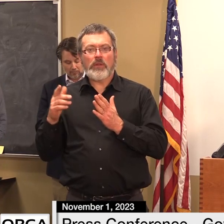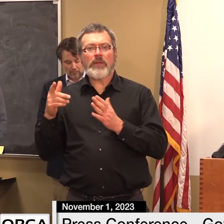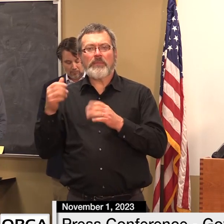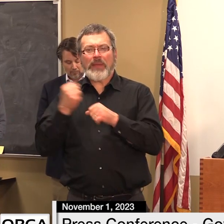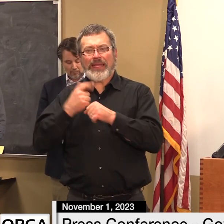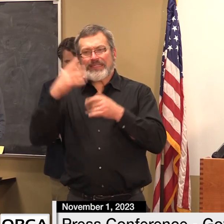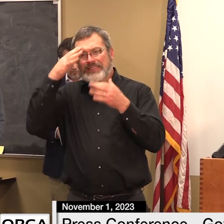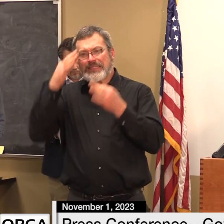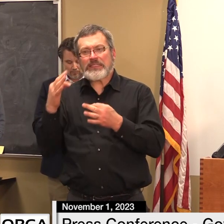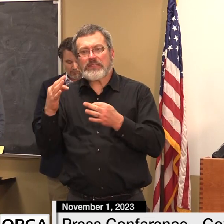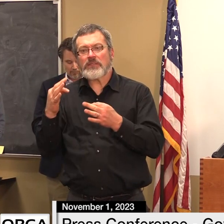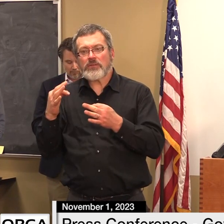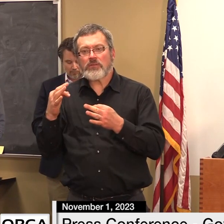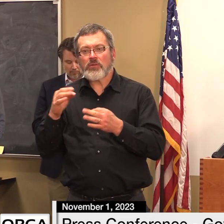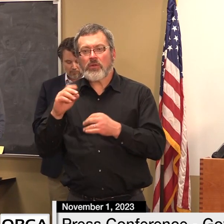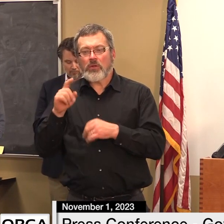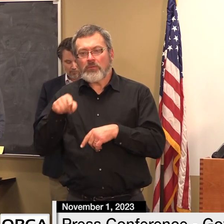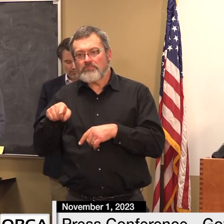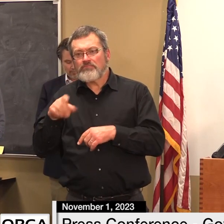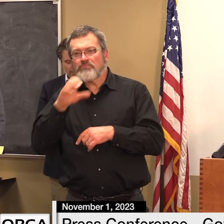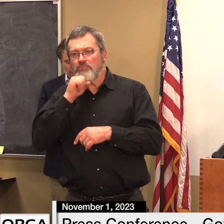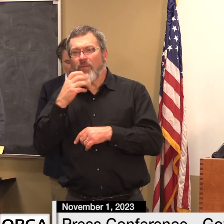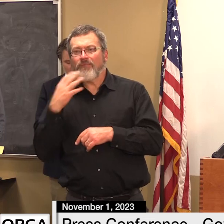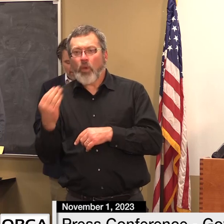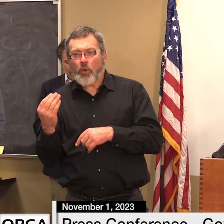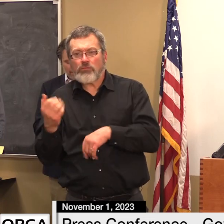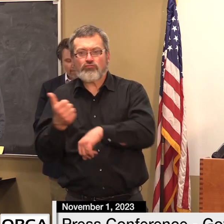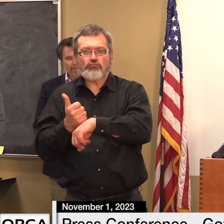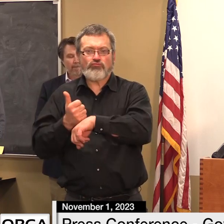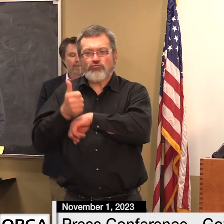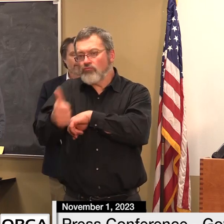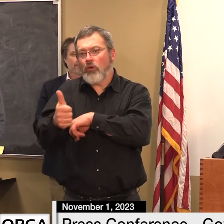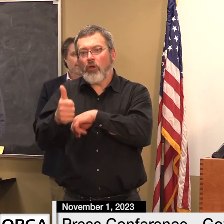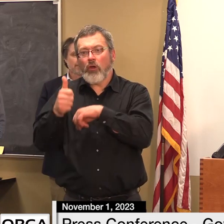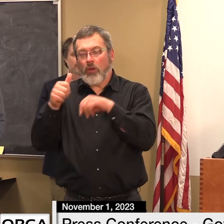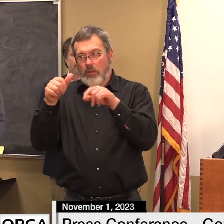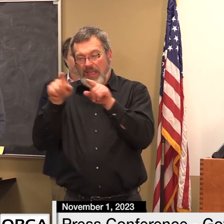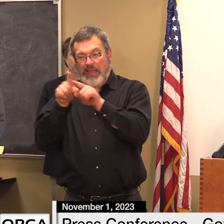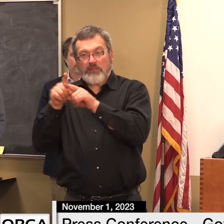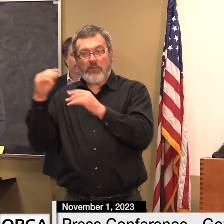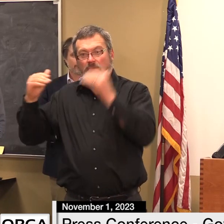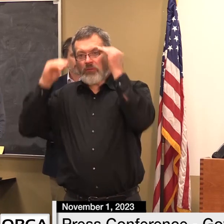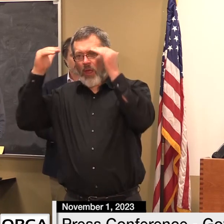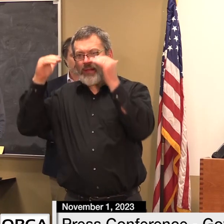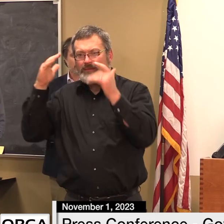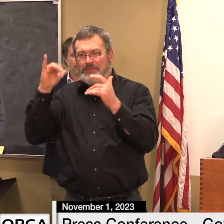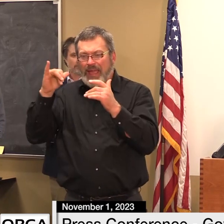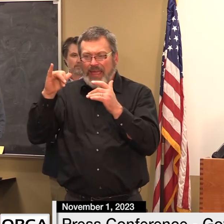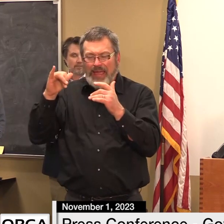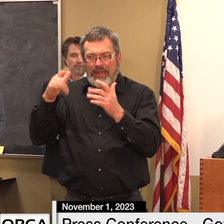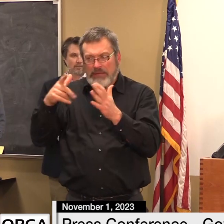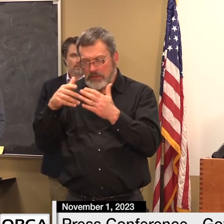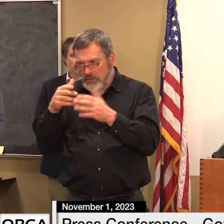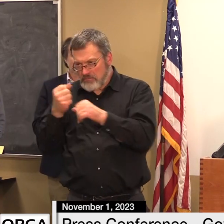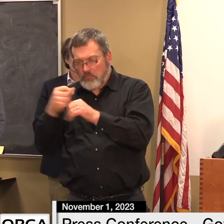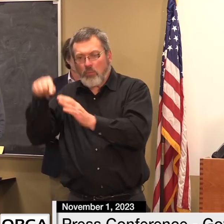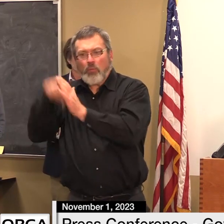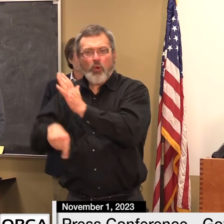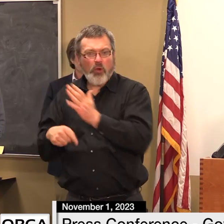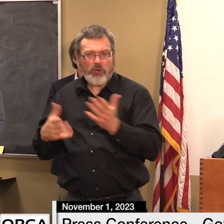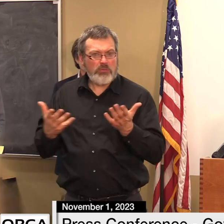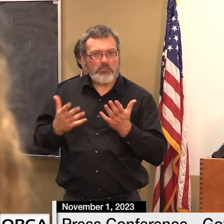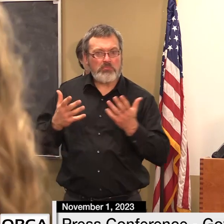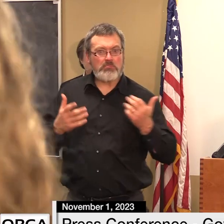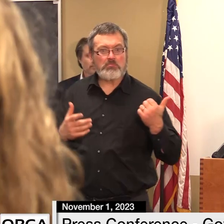14-year-old as an adult in the fatal shooting place in Bristol? Well, obviously, this is her decision to